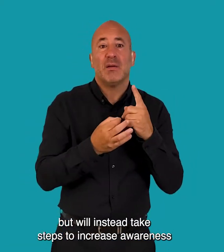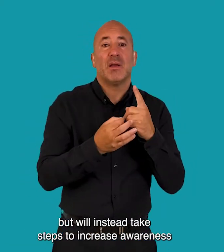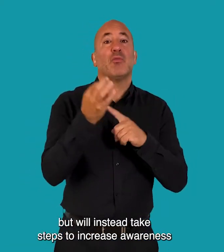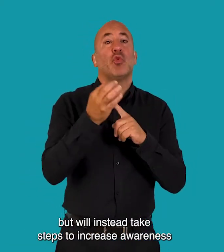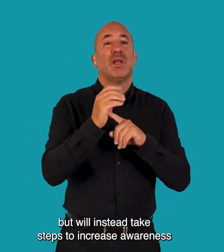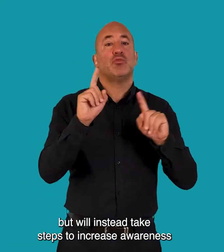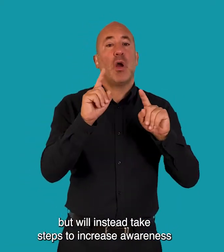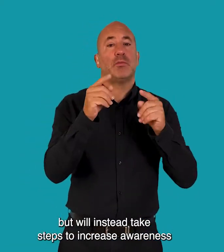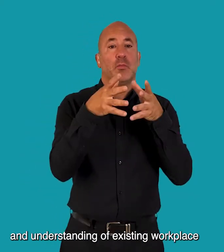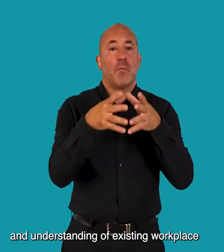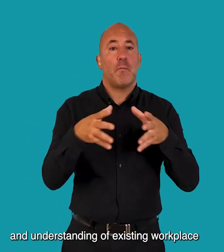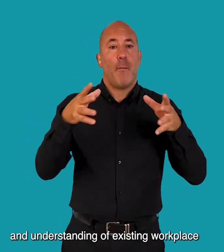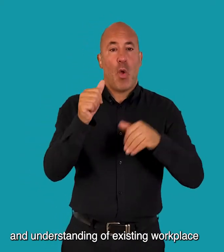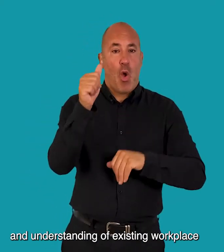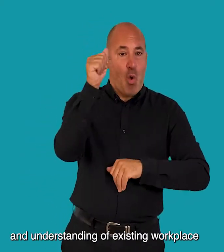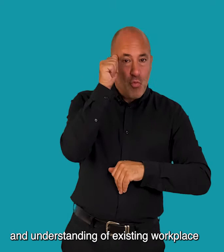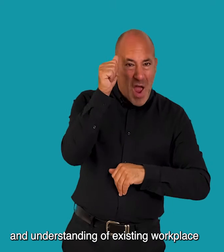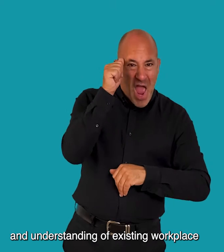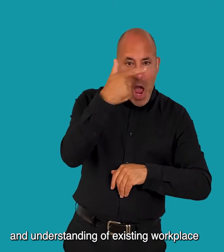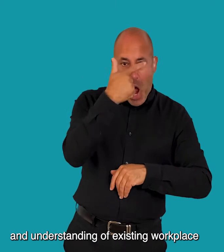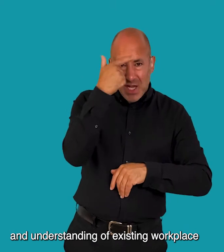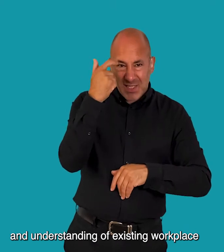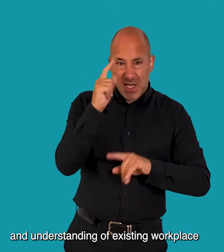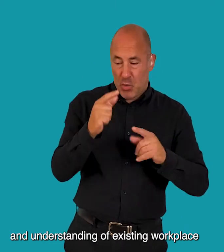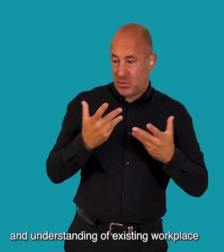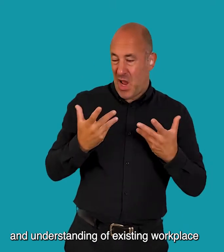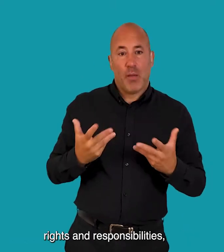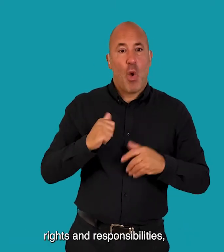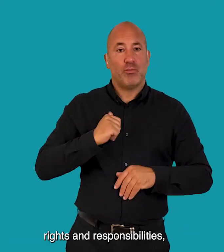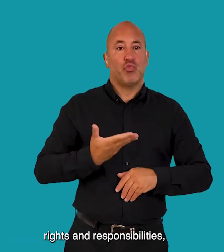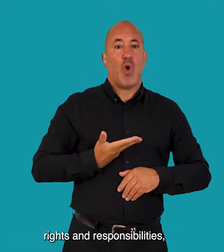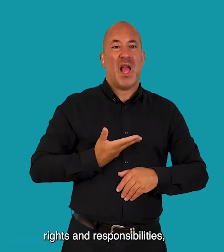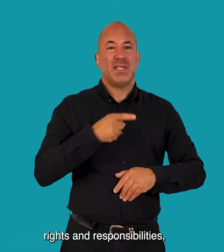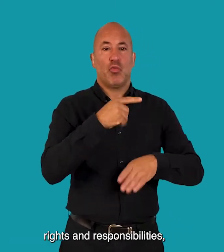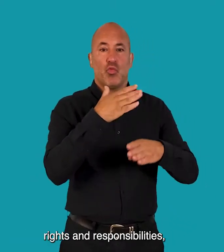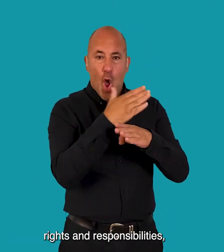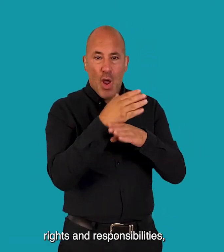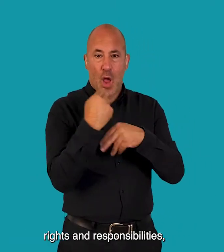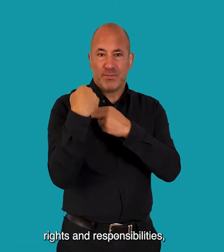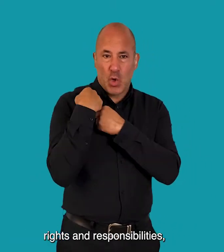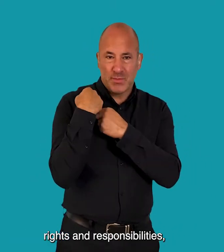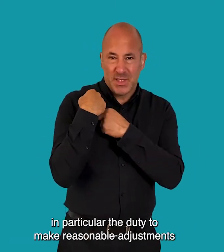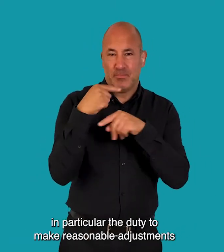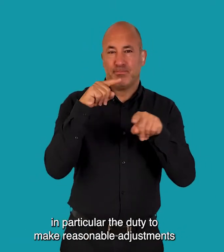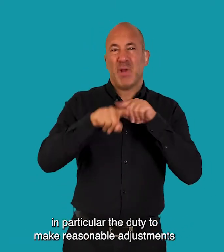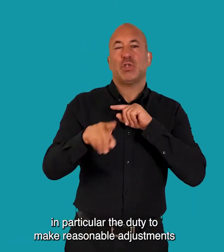increase awareness and understanding of existing workplace rights and responsibilities. In particular, the